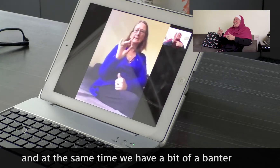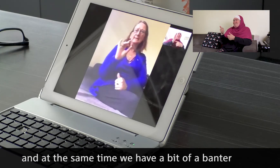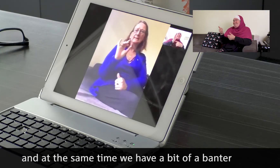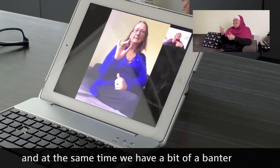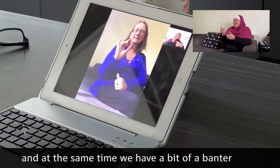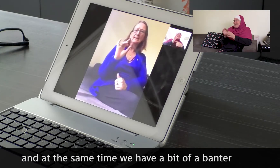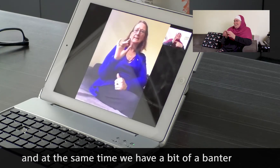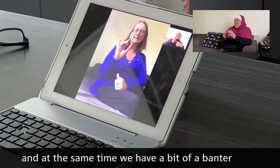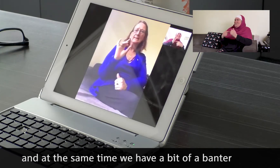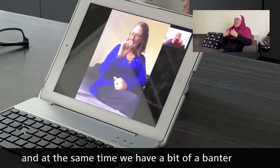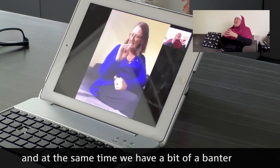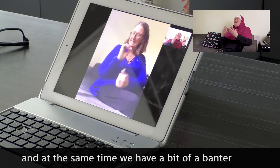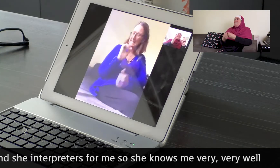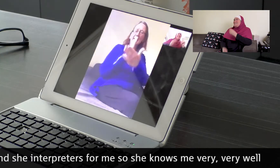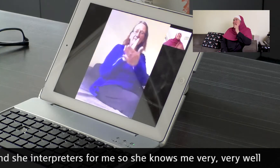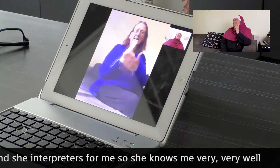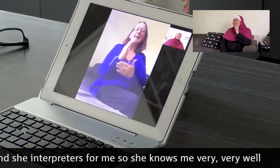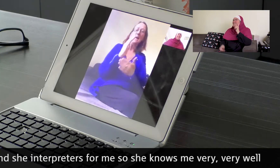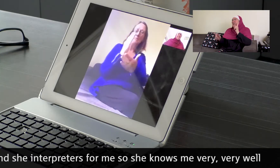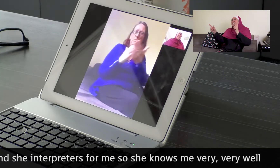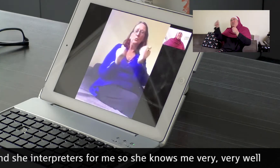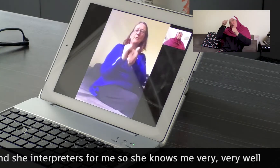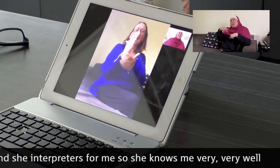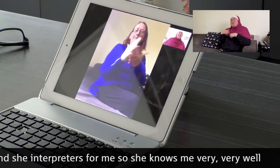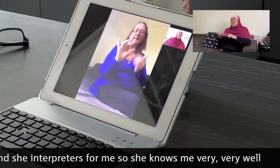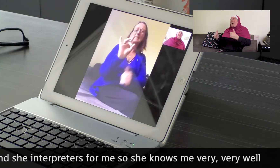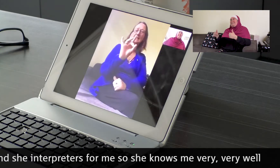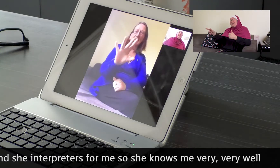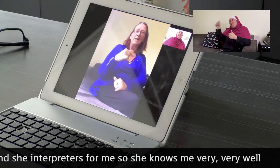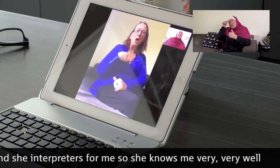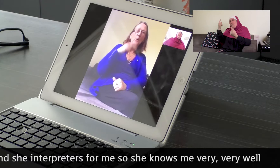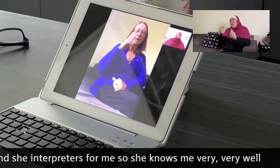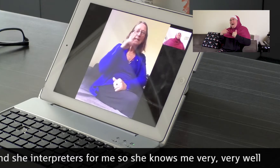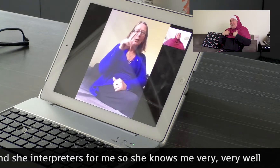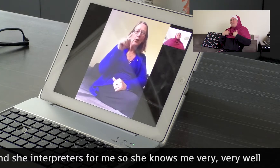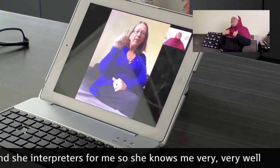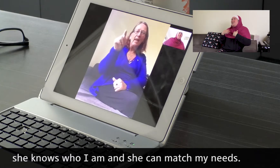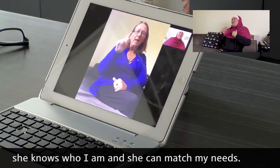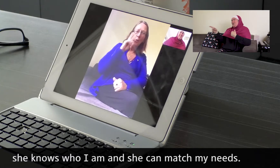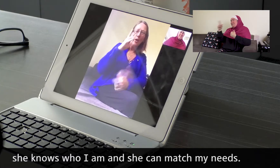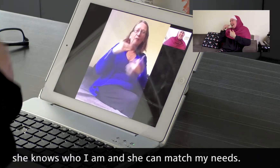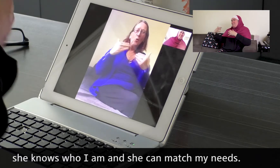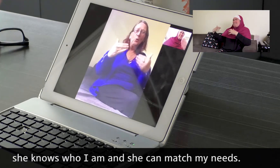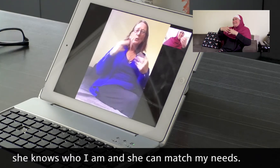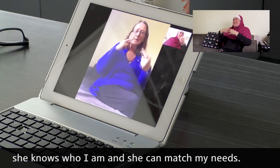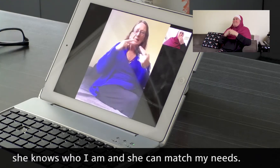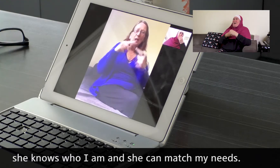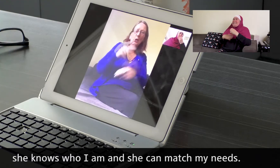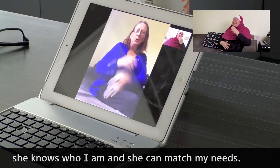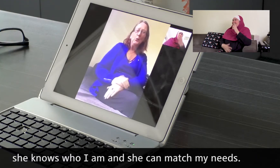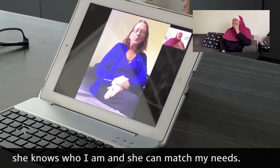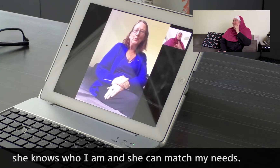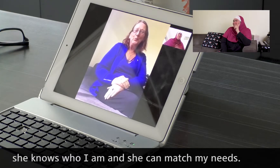of a banter. And she interprets for me. So she knows me very, very well. She knows who I am, and she can match my